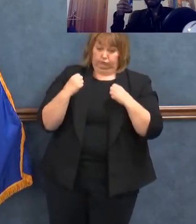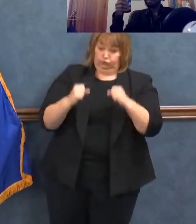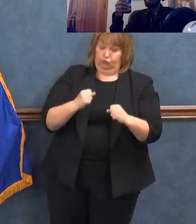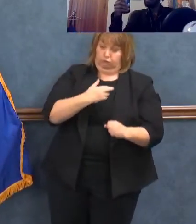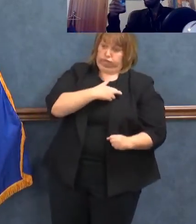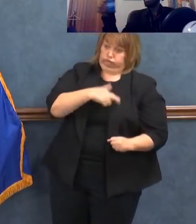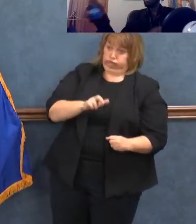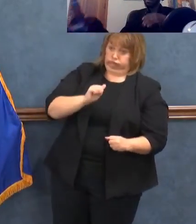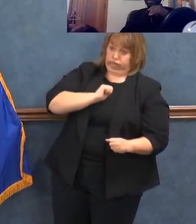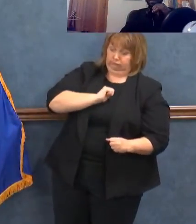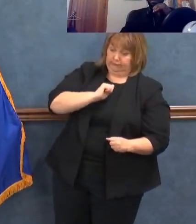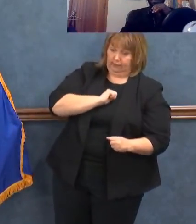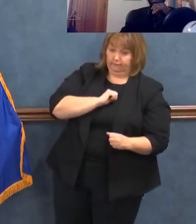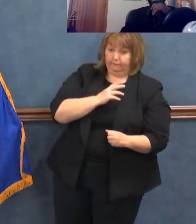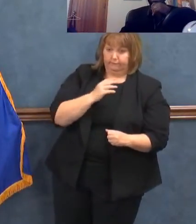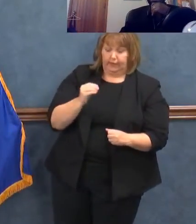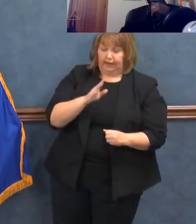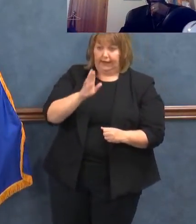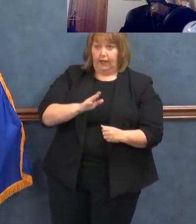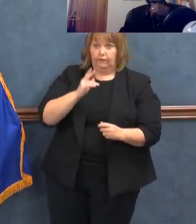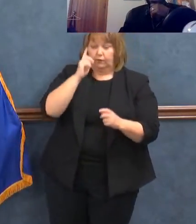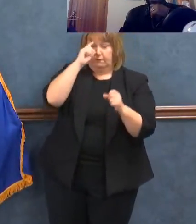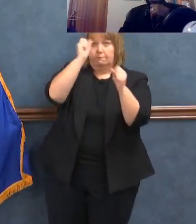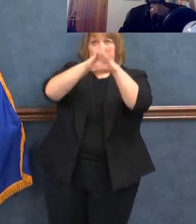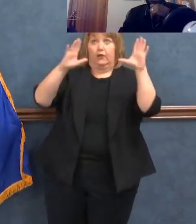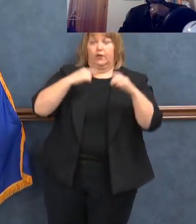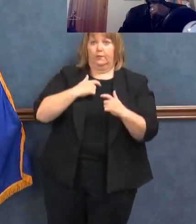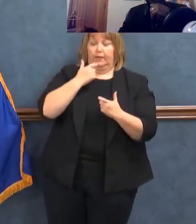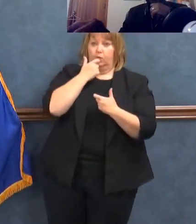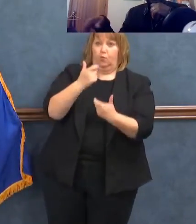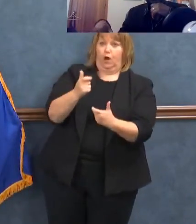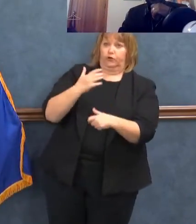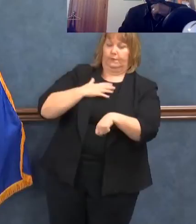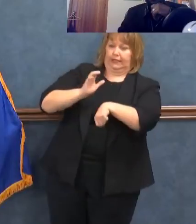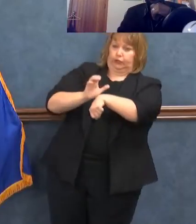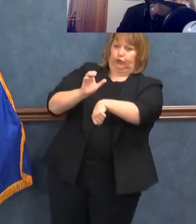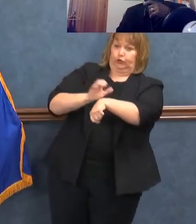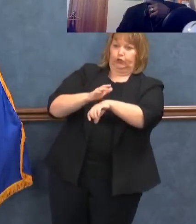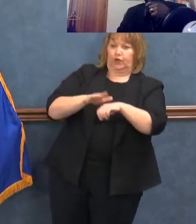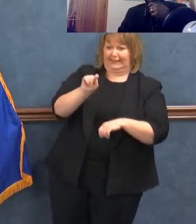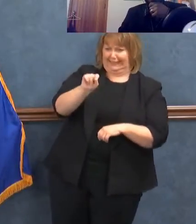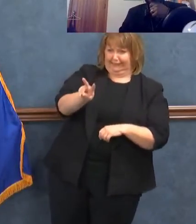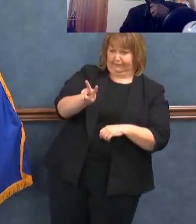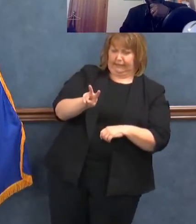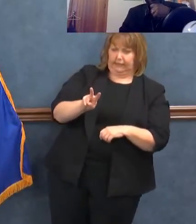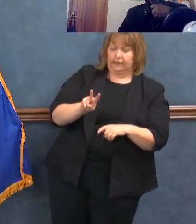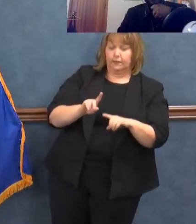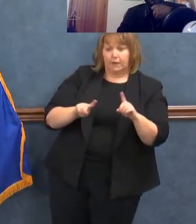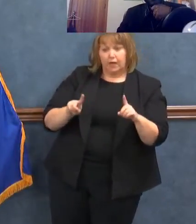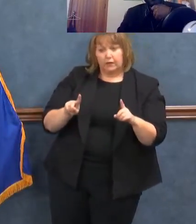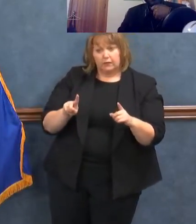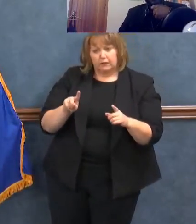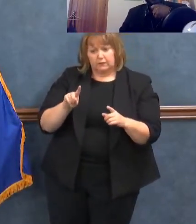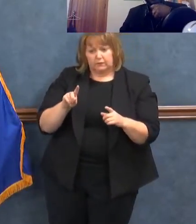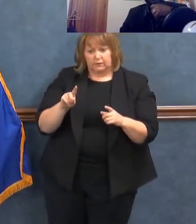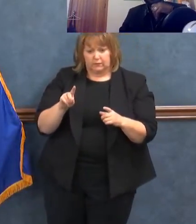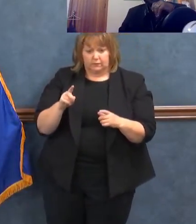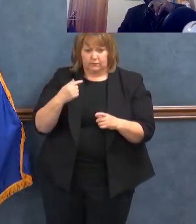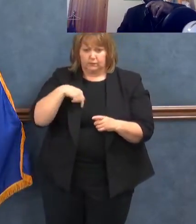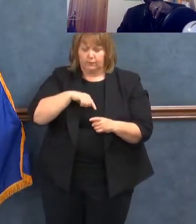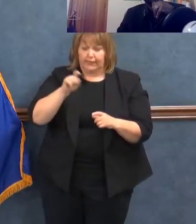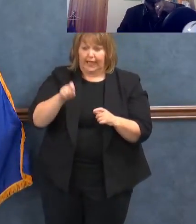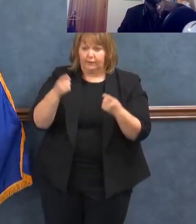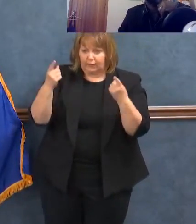couple days a week. And it's unfortunate. That's what we have to do. At the same time, there were 2 priests that